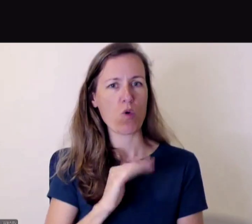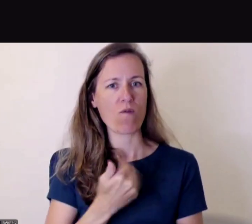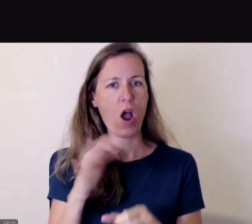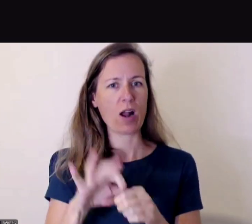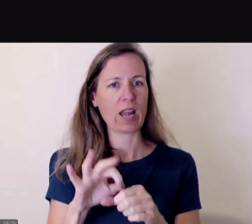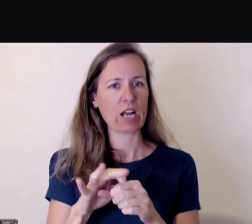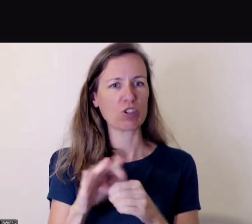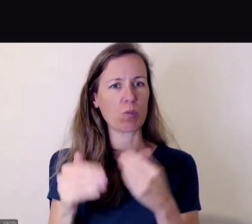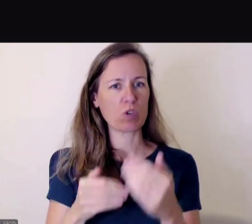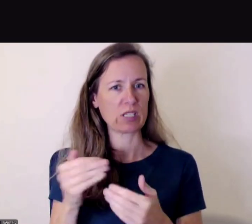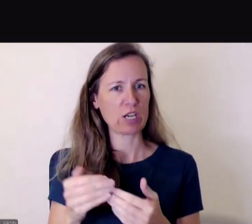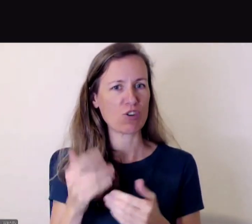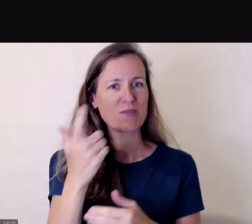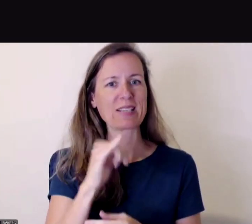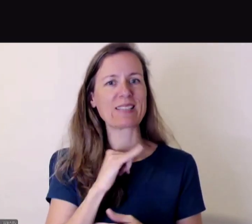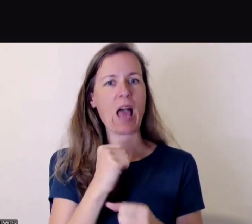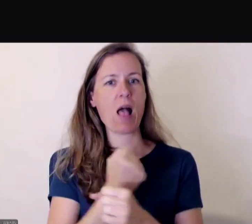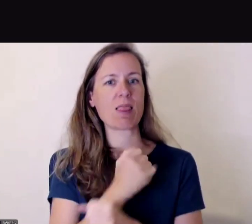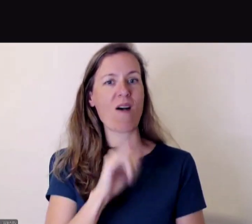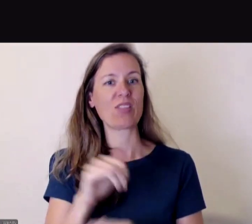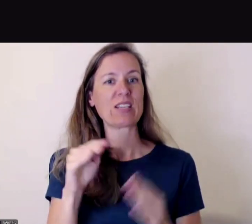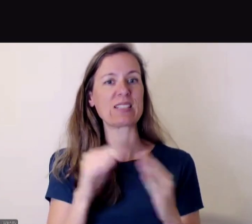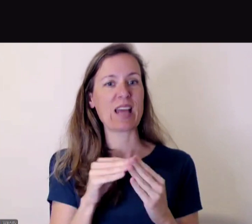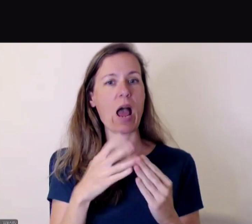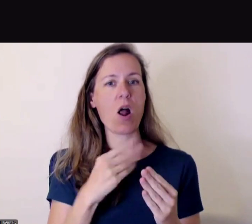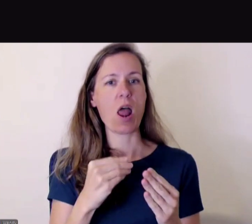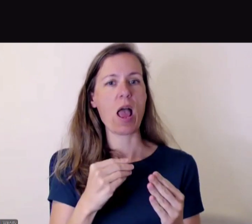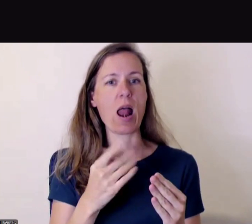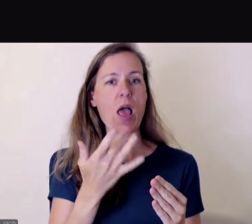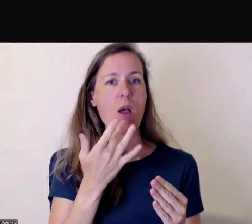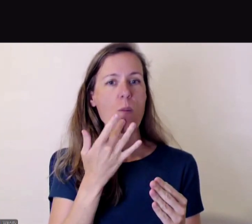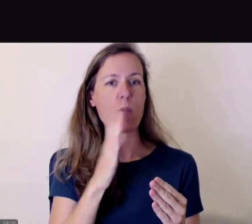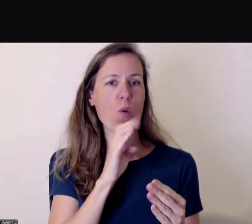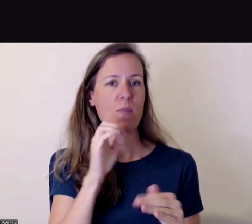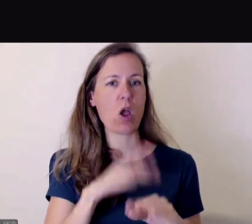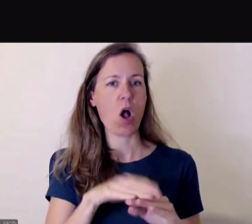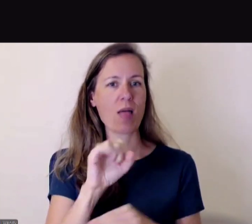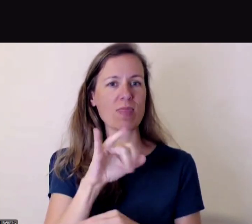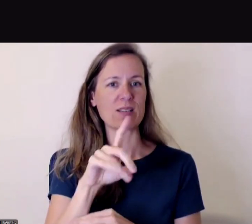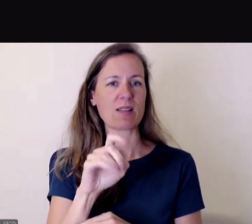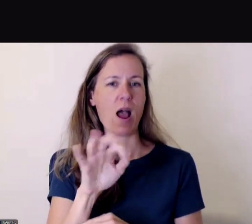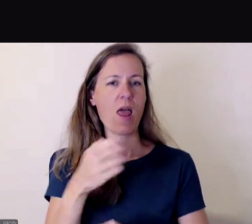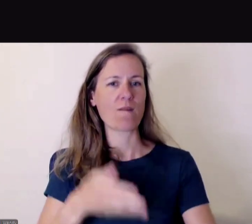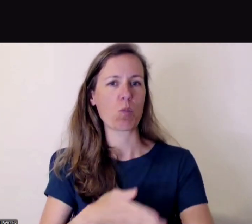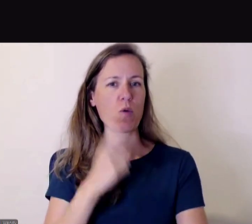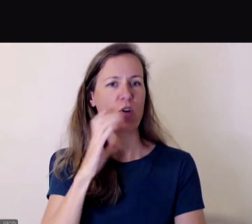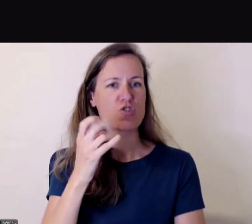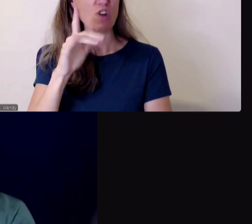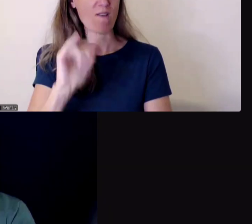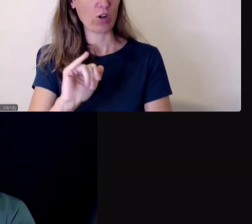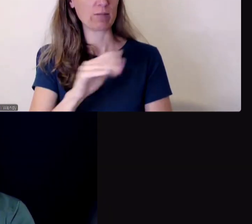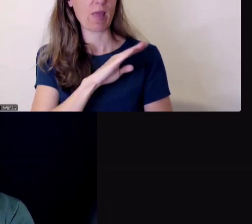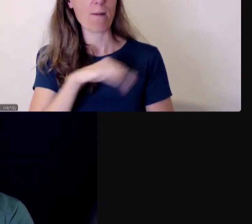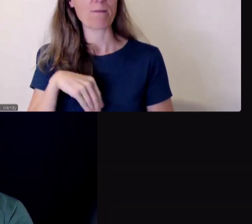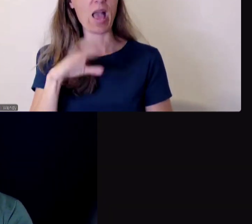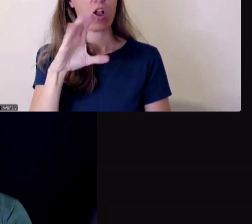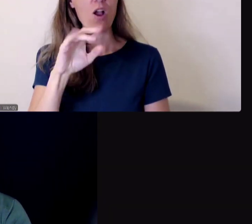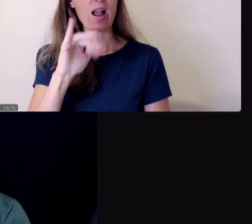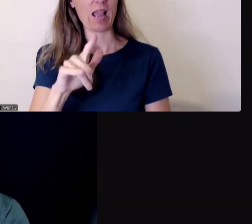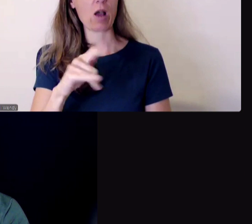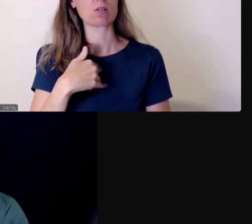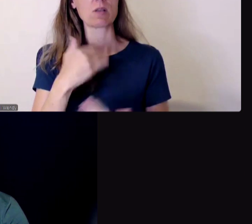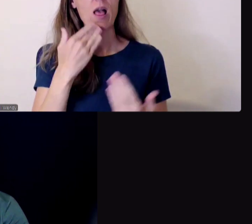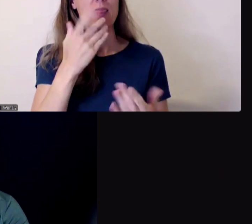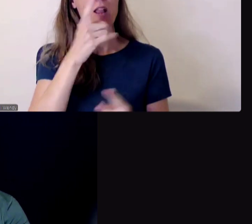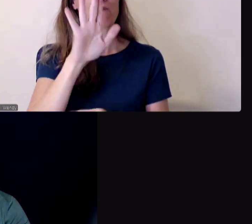Mayor and Council, I look forward to our collaboration for the remainder of my tenure, and I thank you for your time, And to the residents who